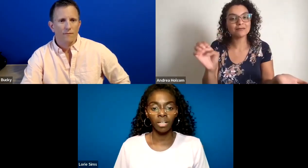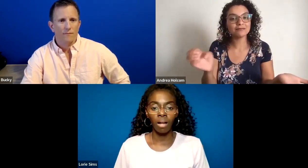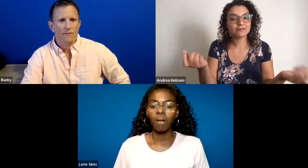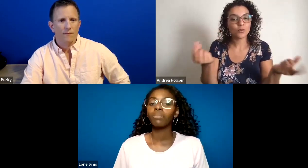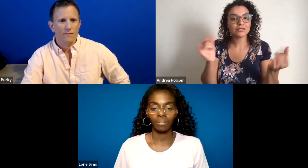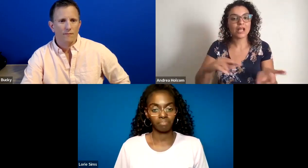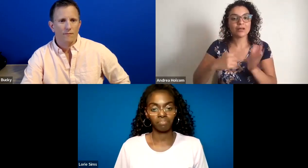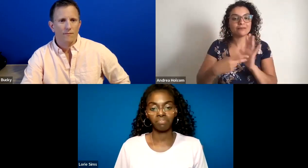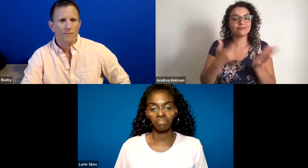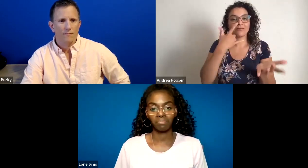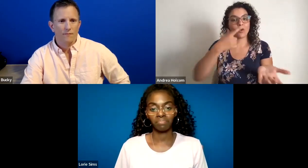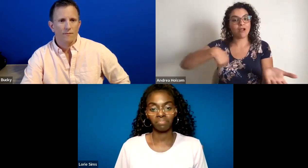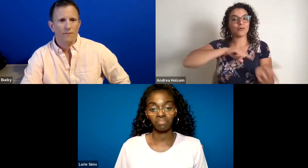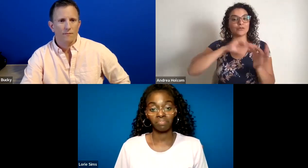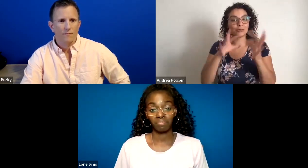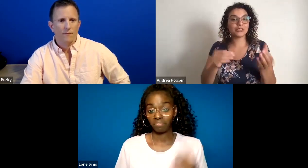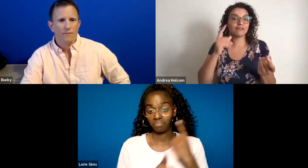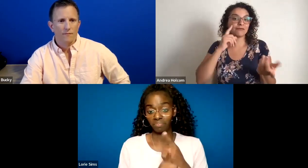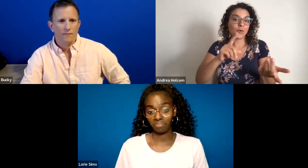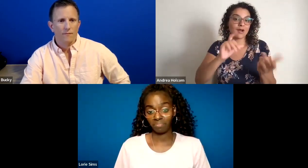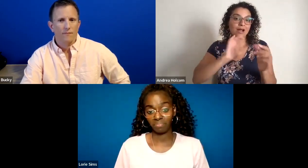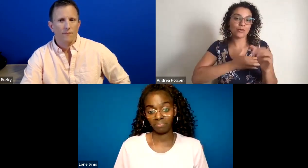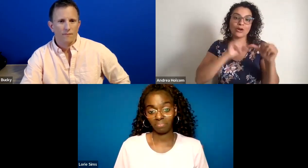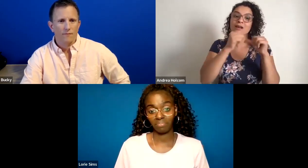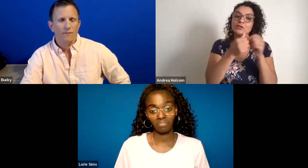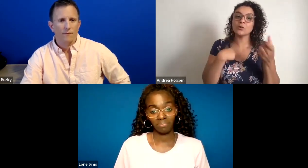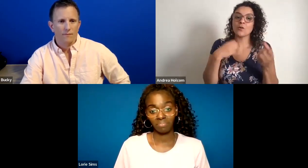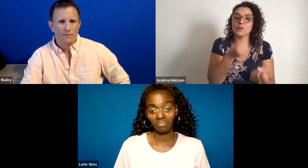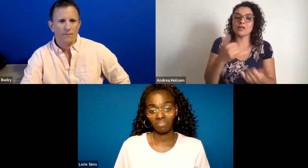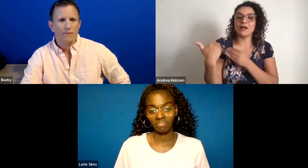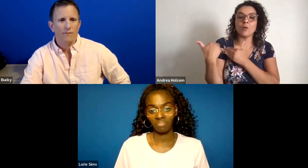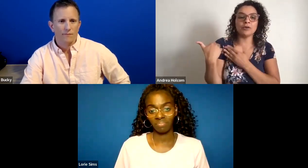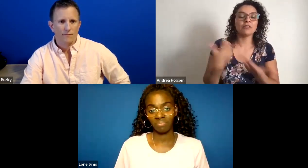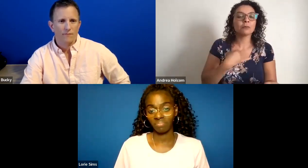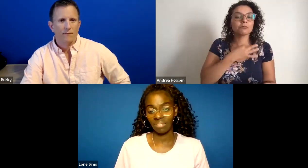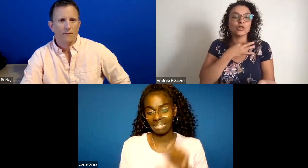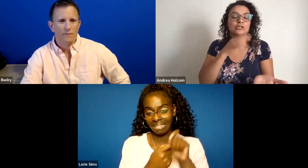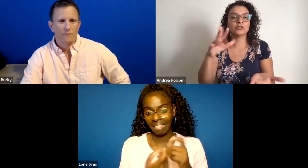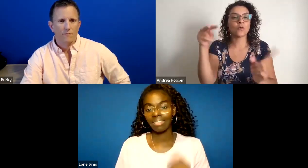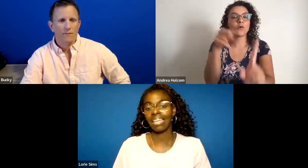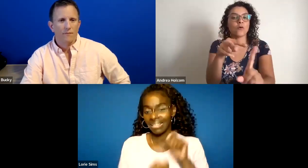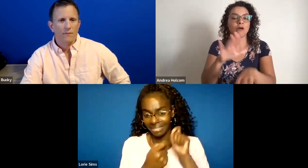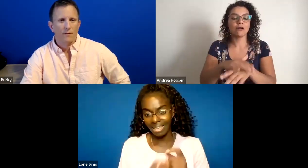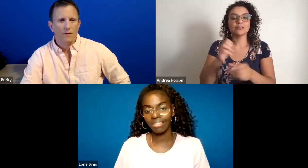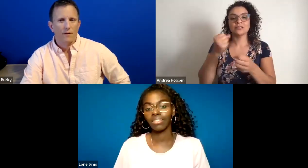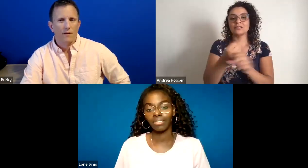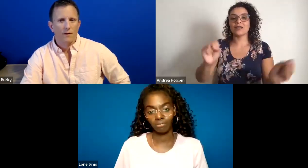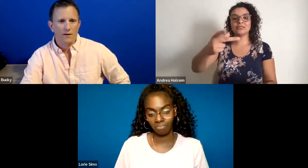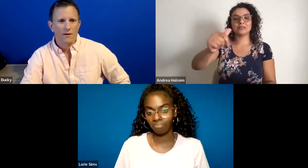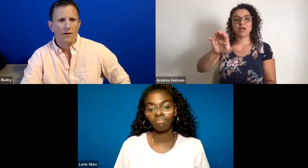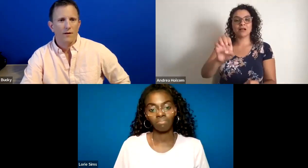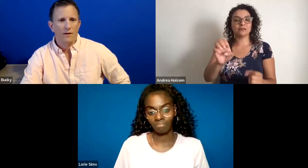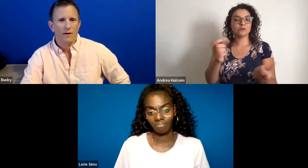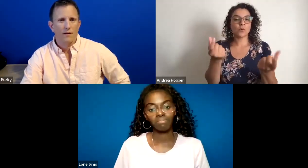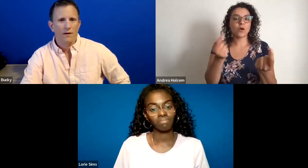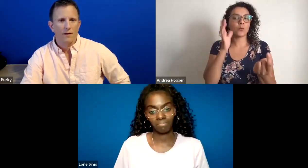What does it mean to have a safe space? What does that mean for our interpreters? for our agency to hold accountability in that space.